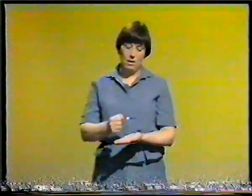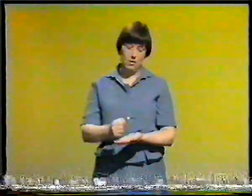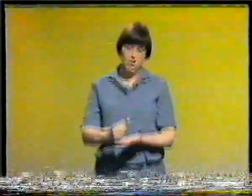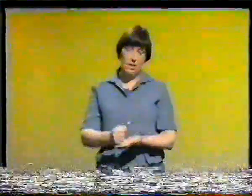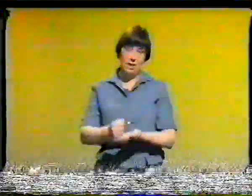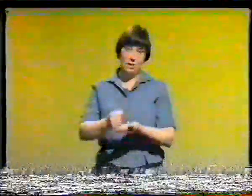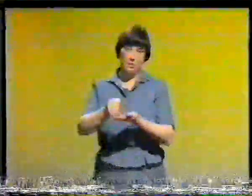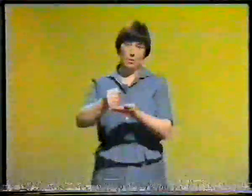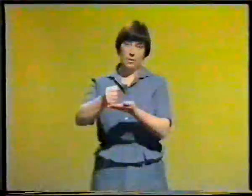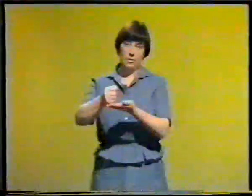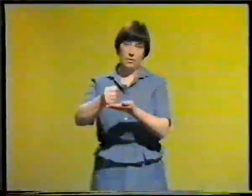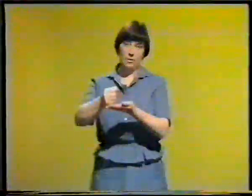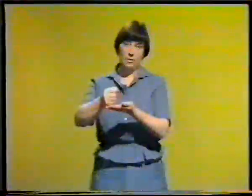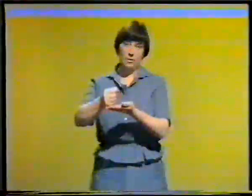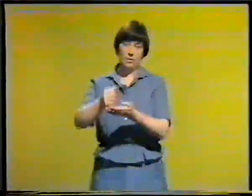To help.